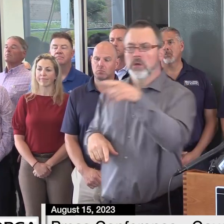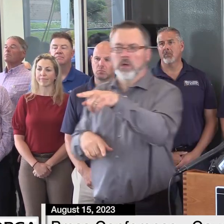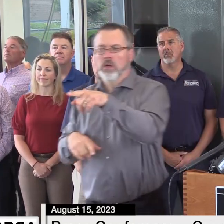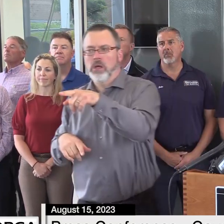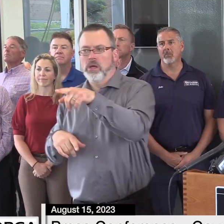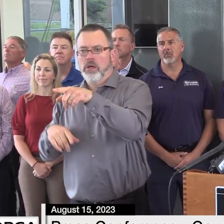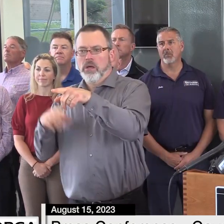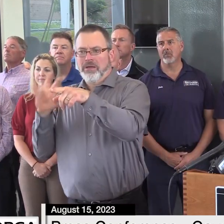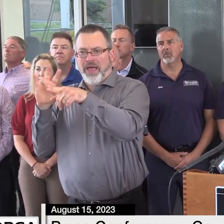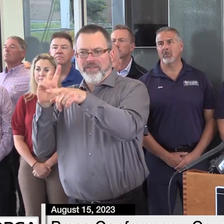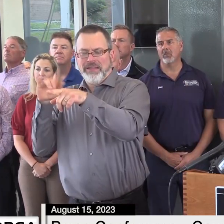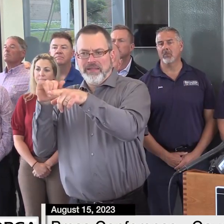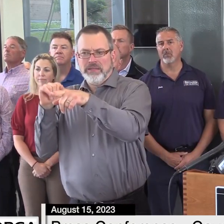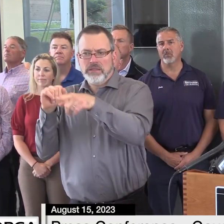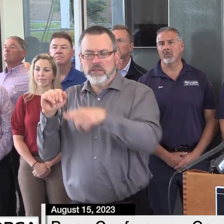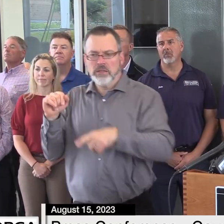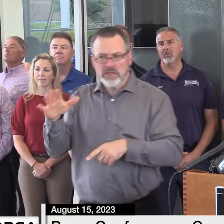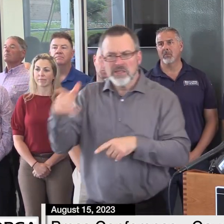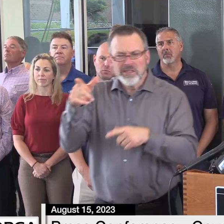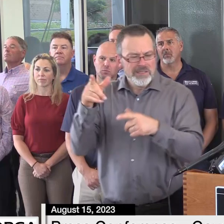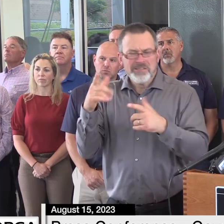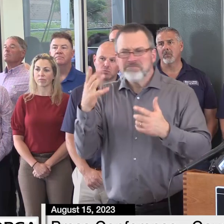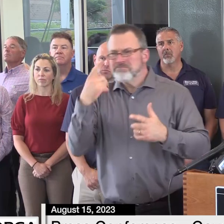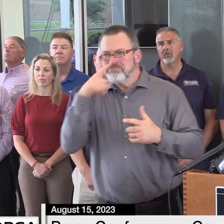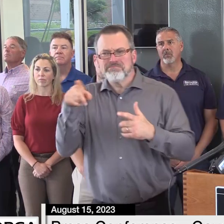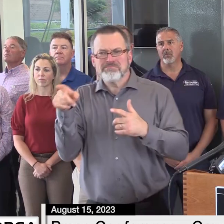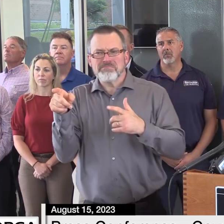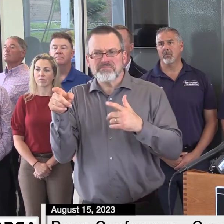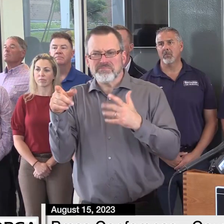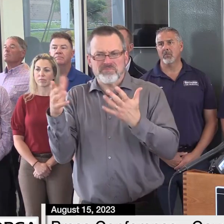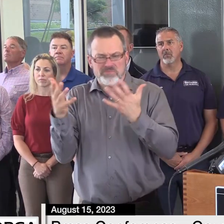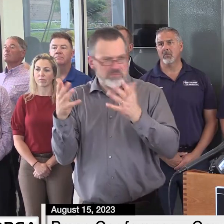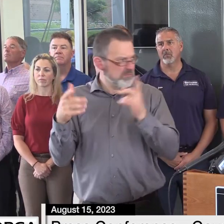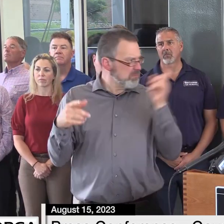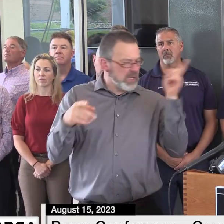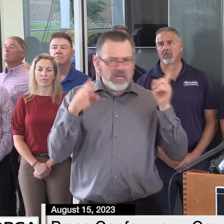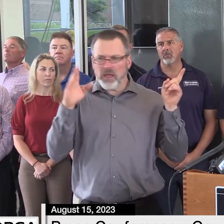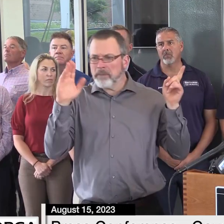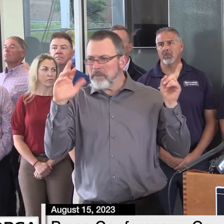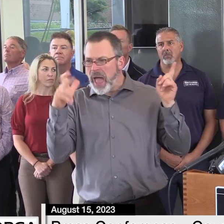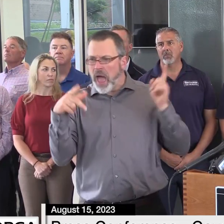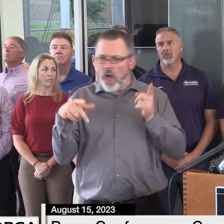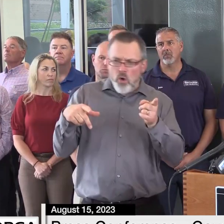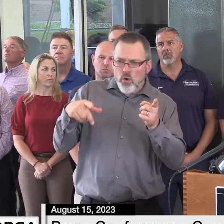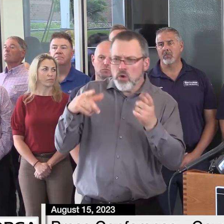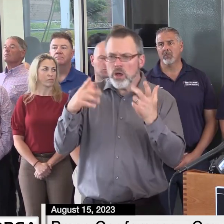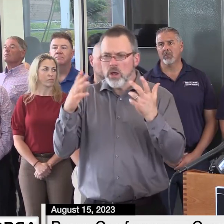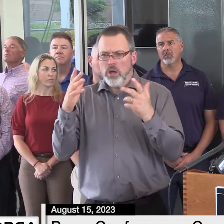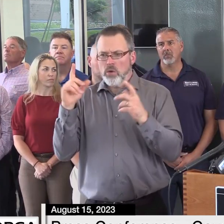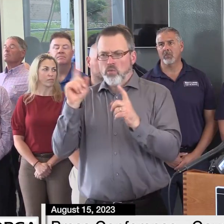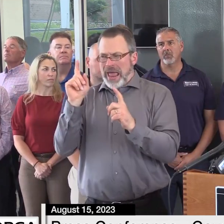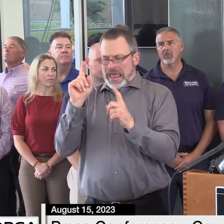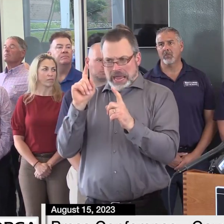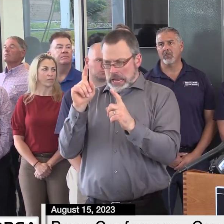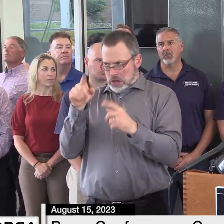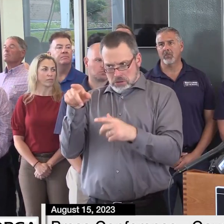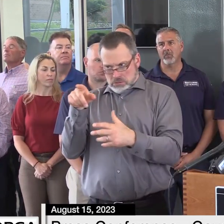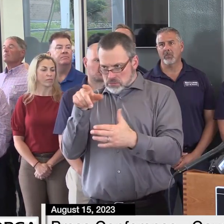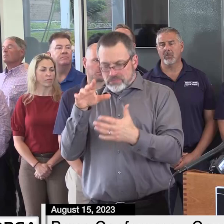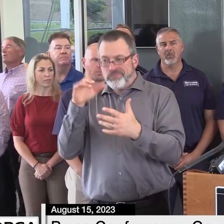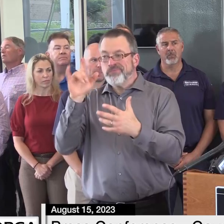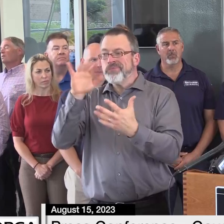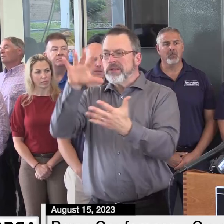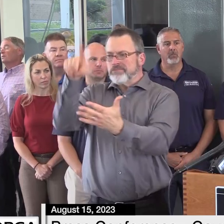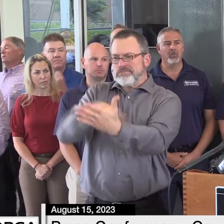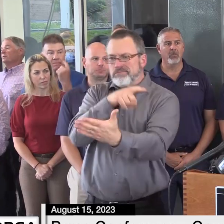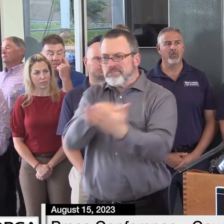Ernie determine, that $100,000 towards the mobile home demolition and removal cost was the best way to spend